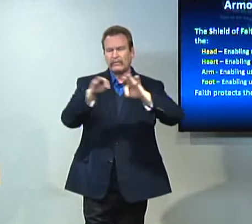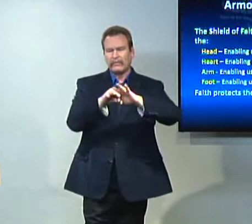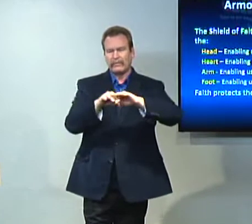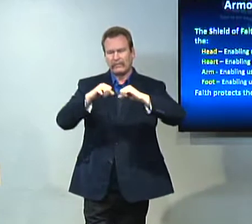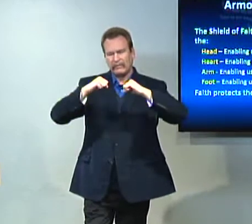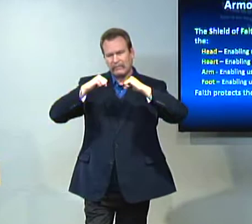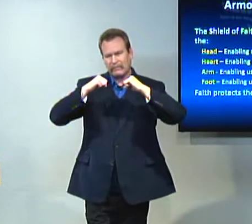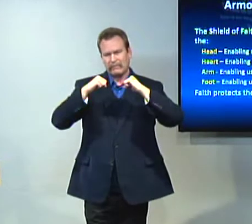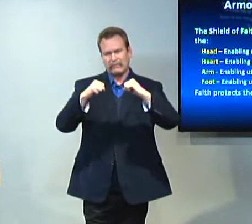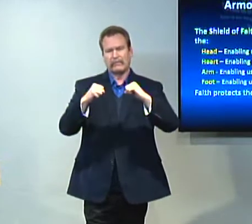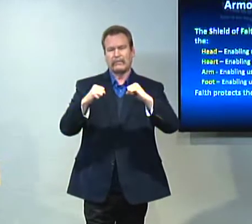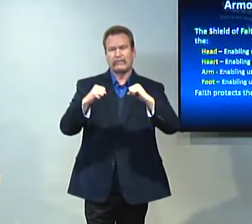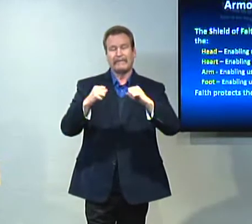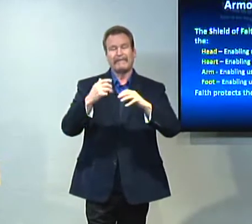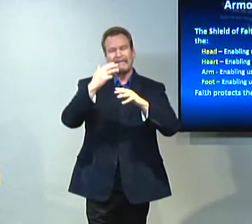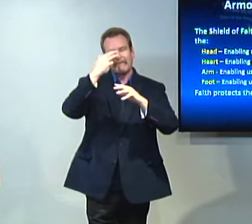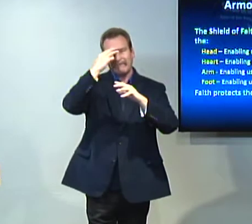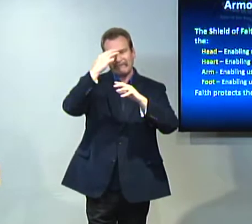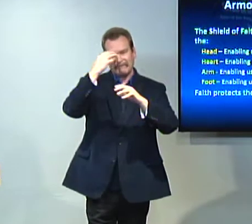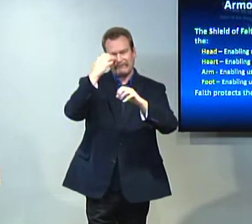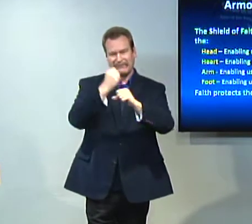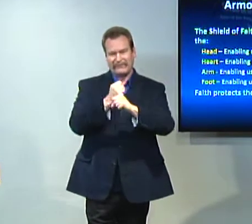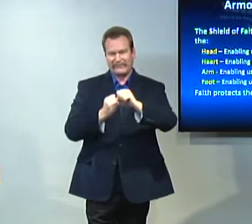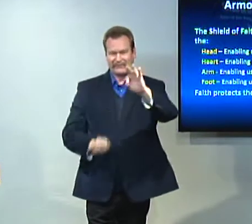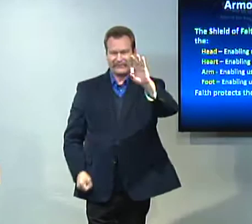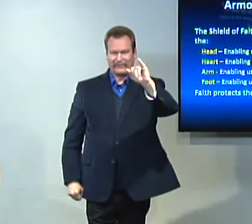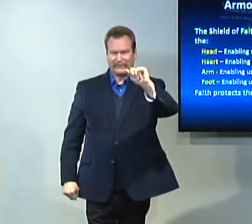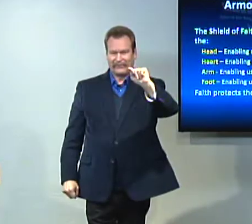And now he's talking about the importance of the shield of faith.